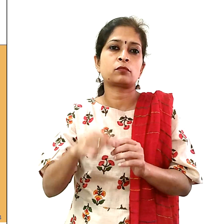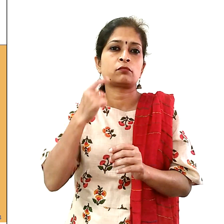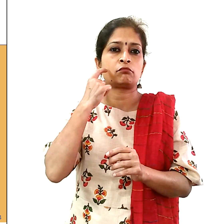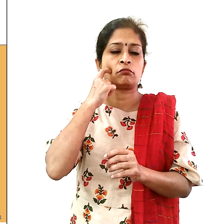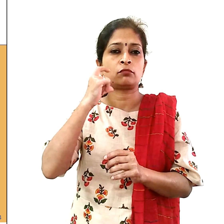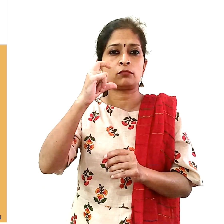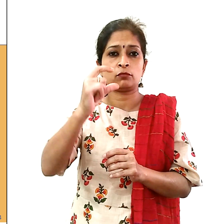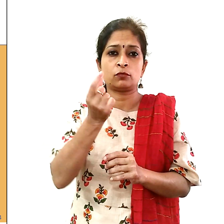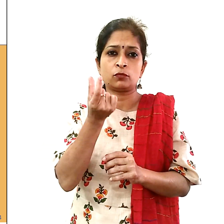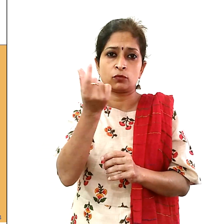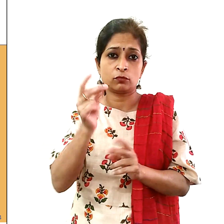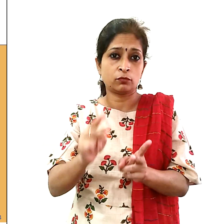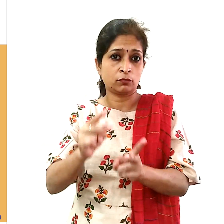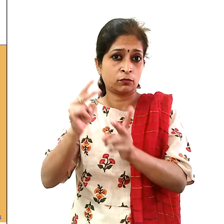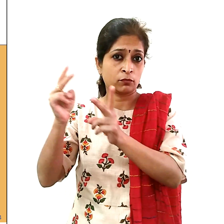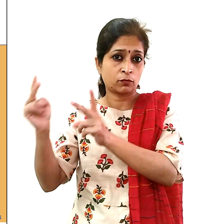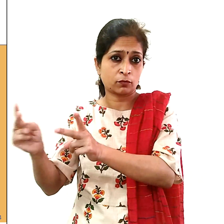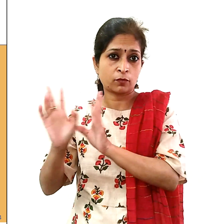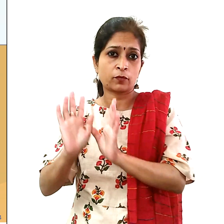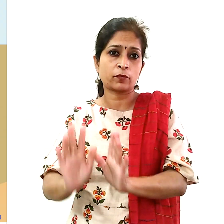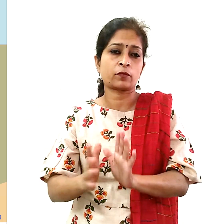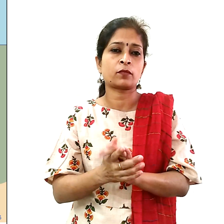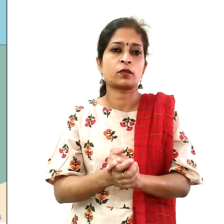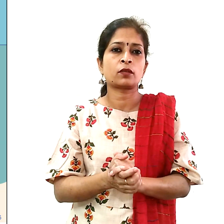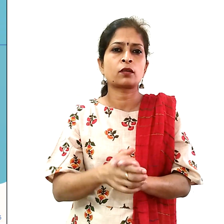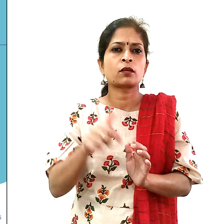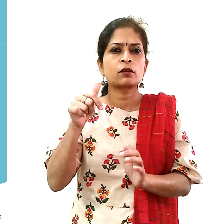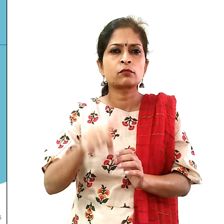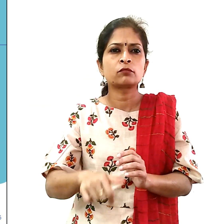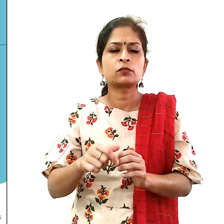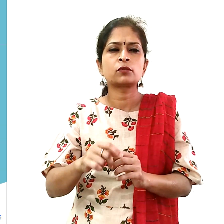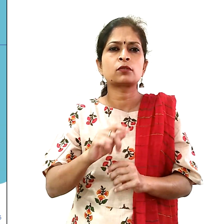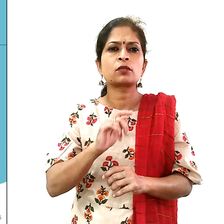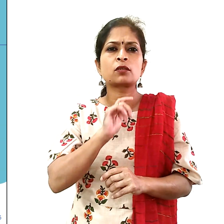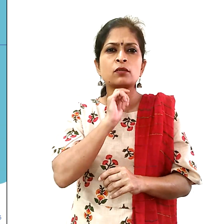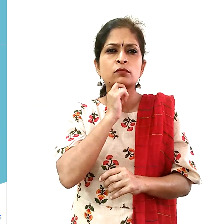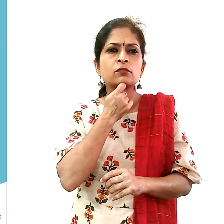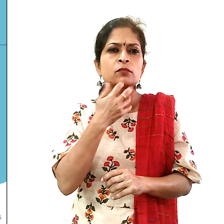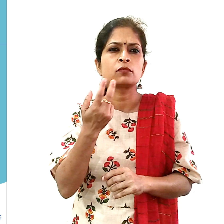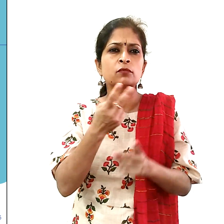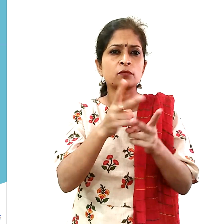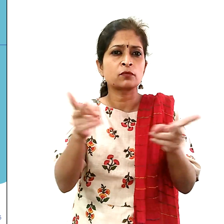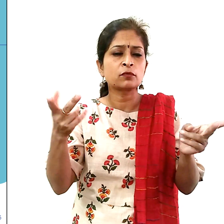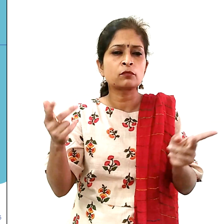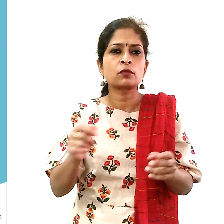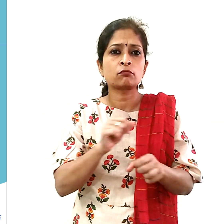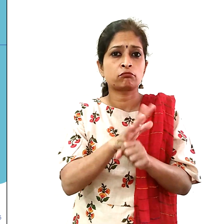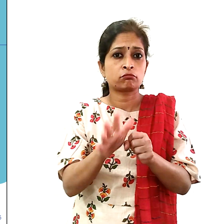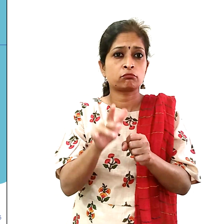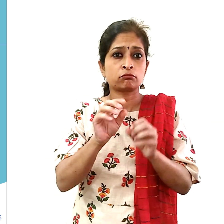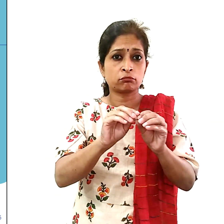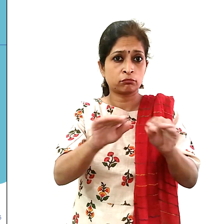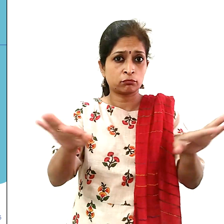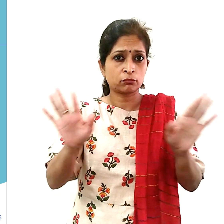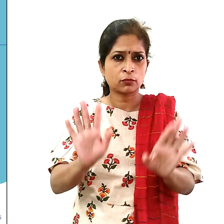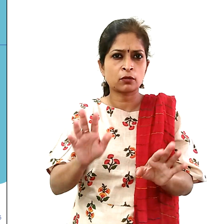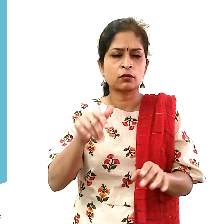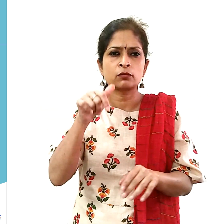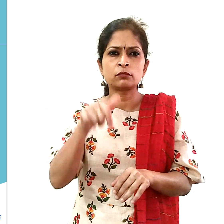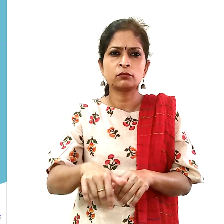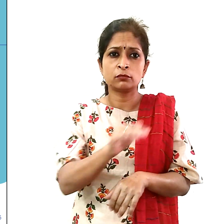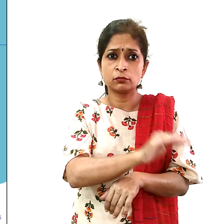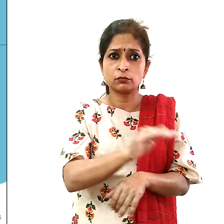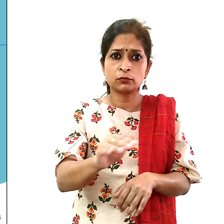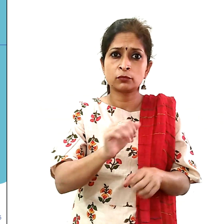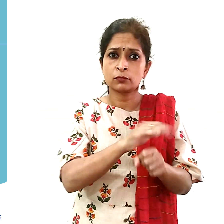need admission in intensive care unit, ICU. What is the age group in which this disease spreads? Does